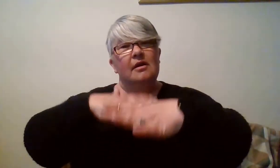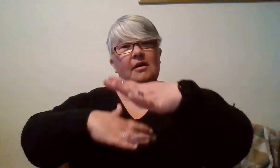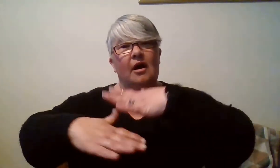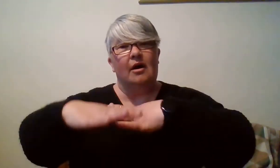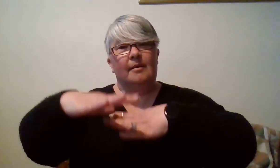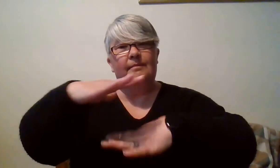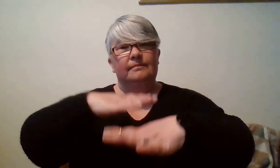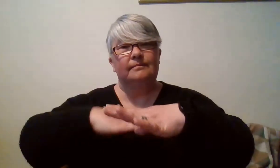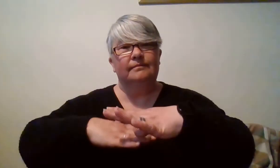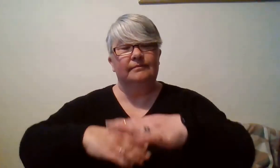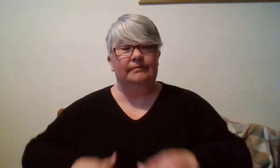Calm.